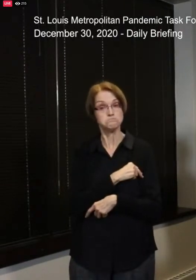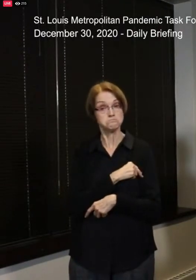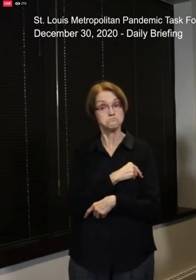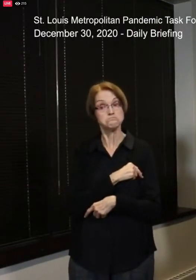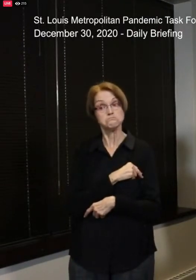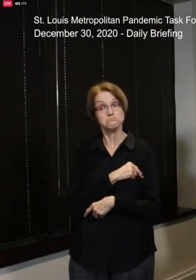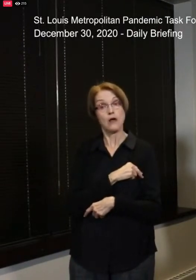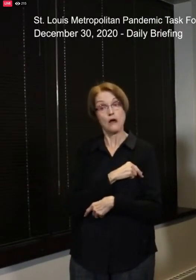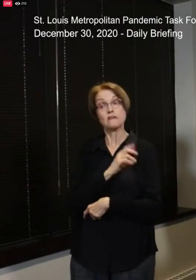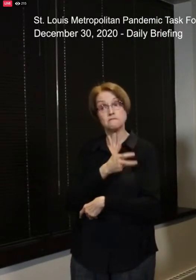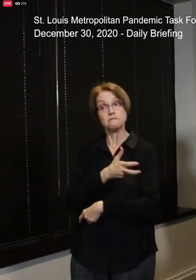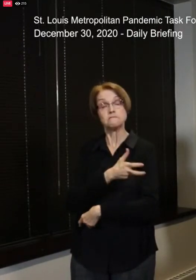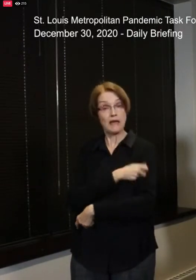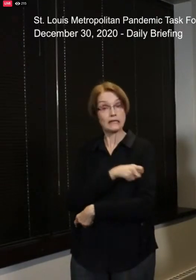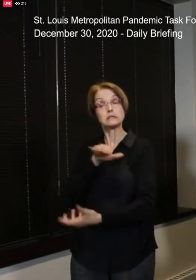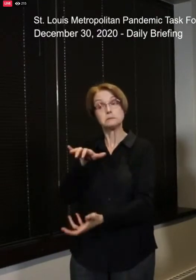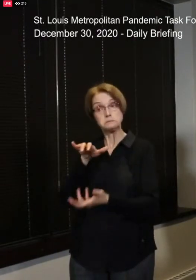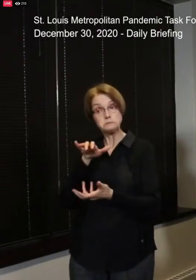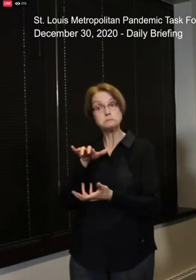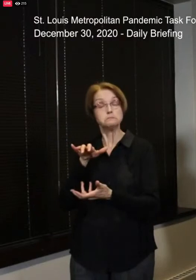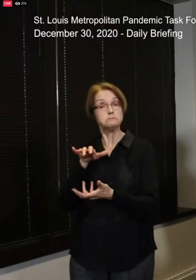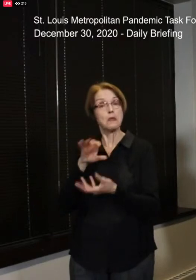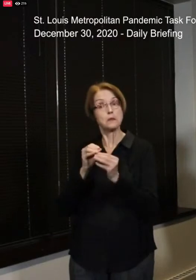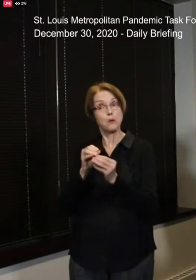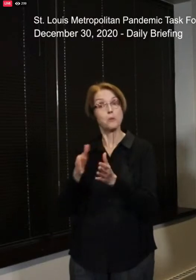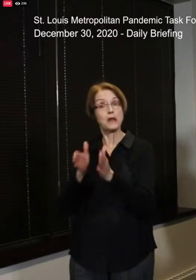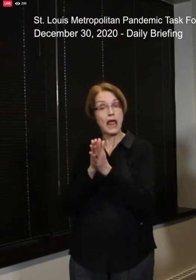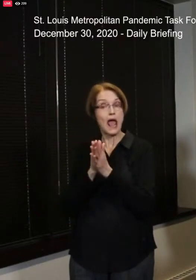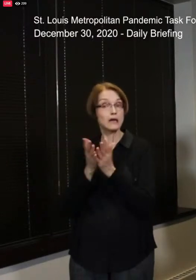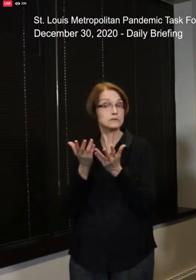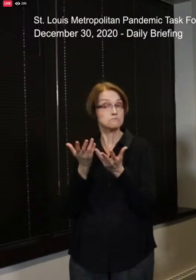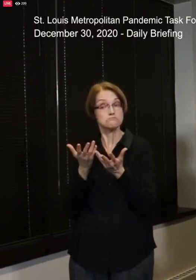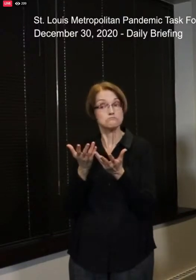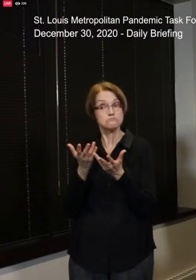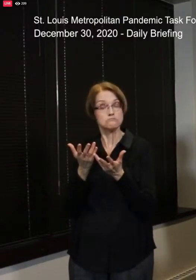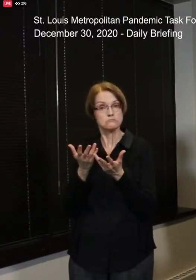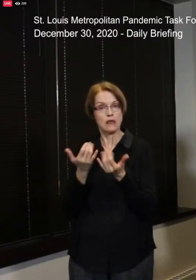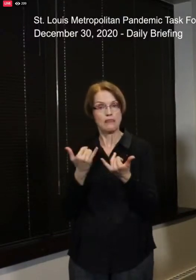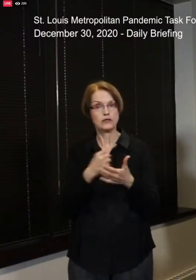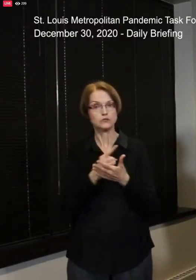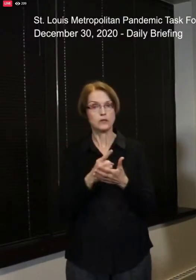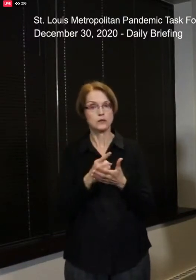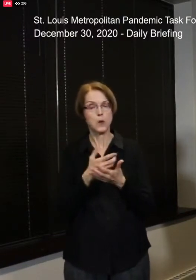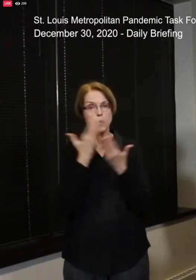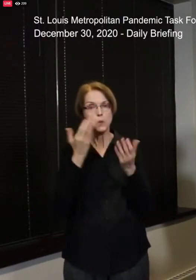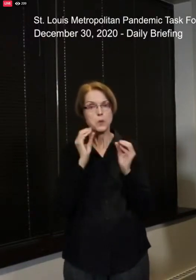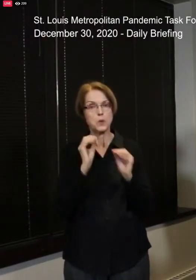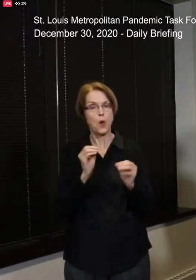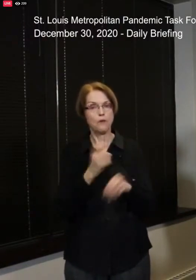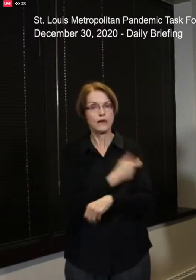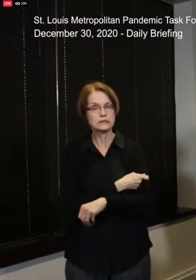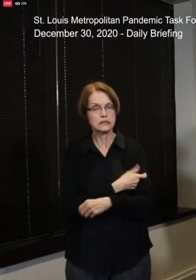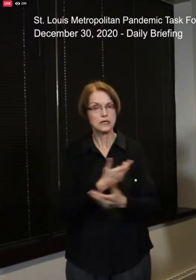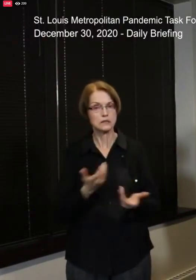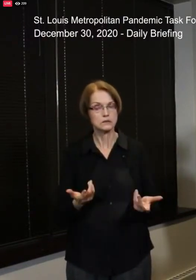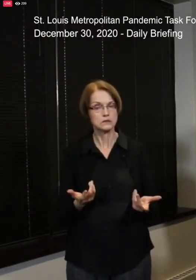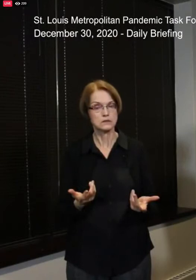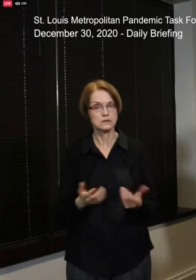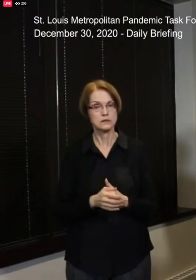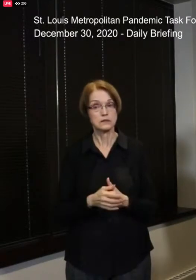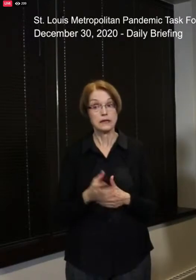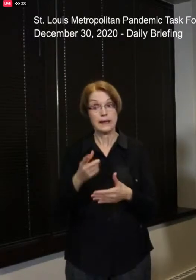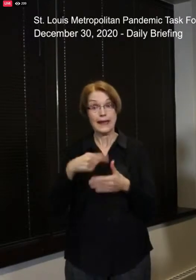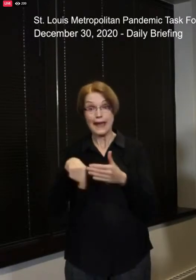for in terms of amount of vaccine. This week, we didn't receive any vaccine. And so, and